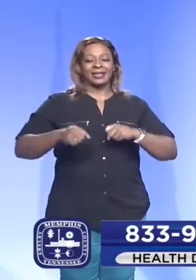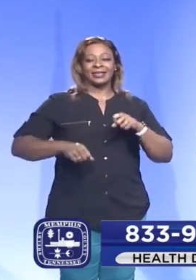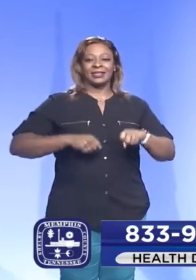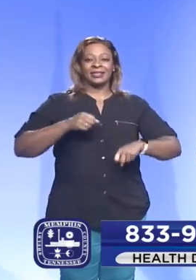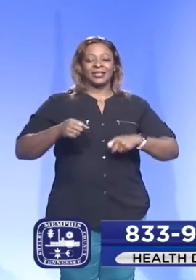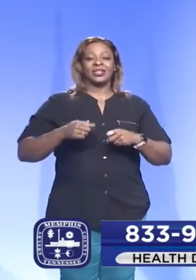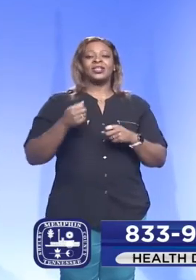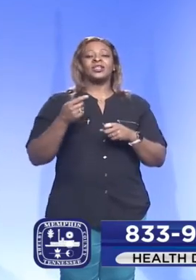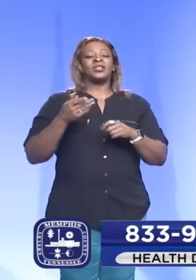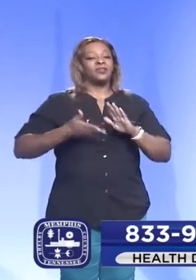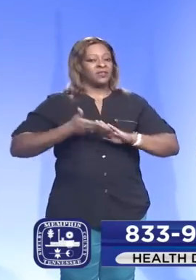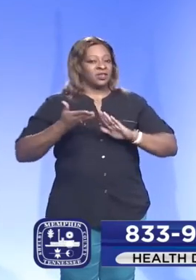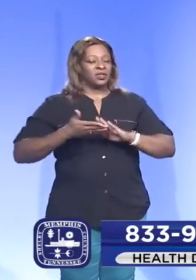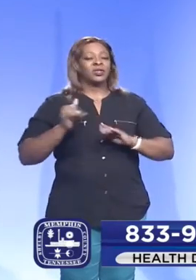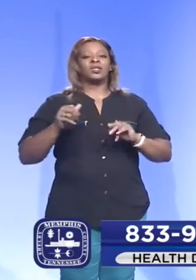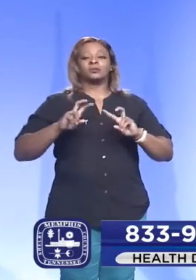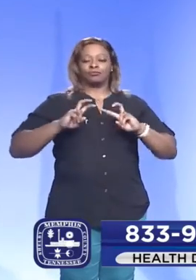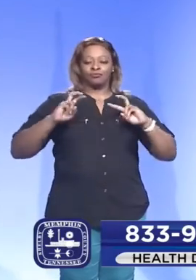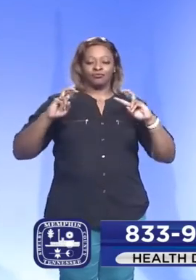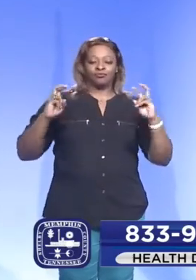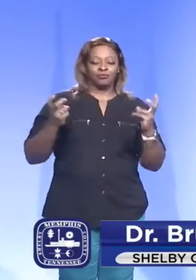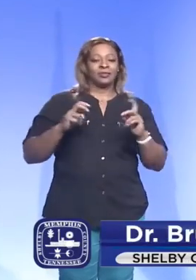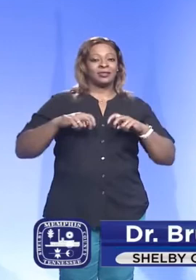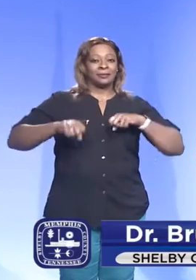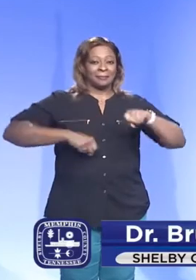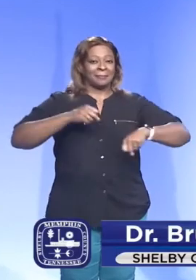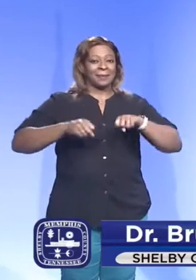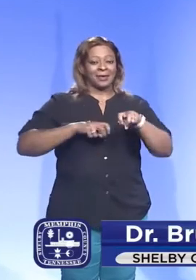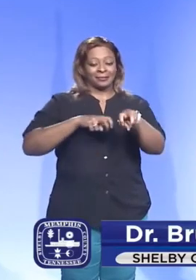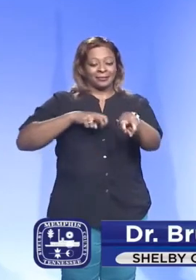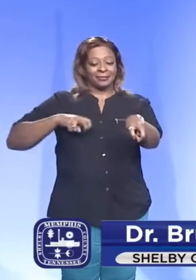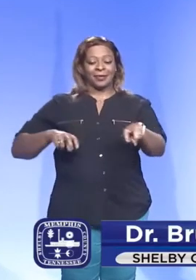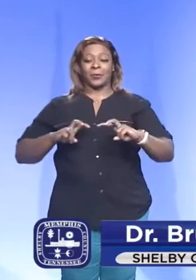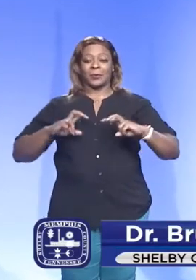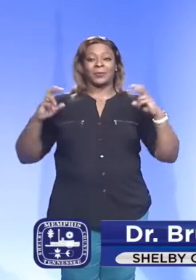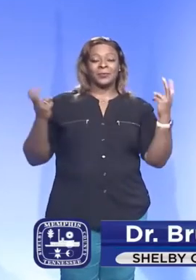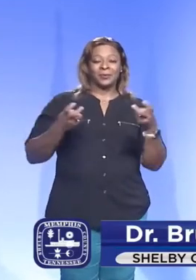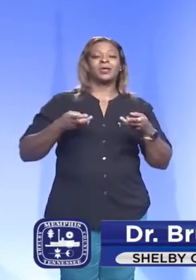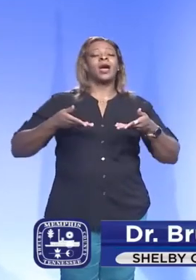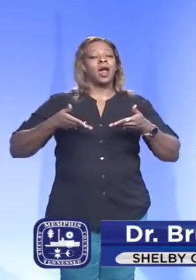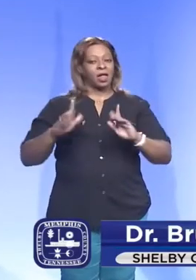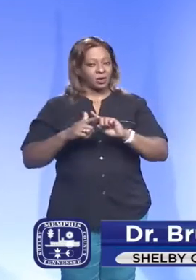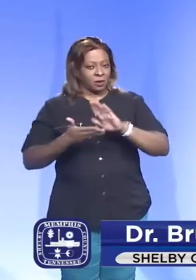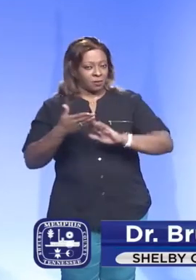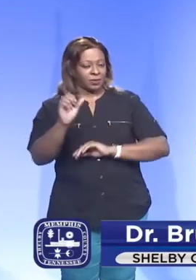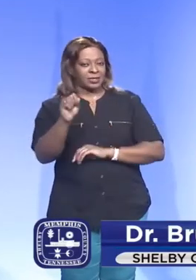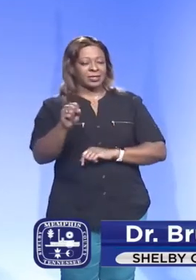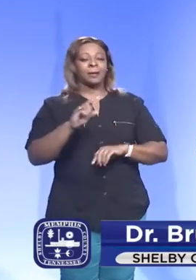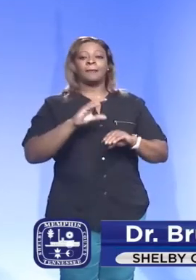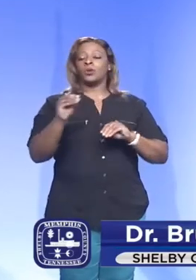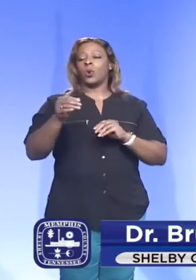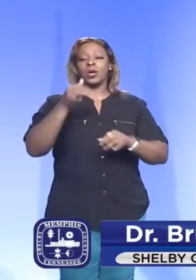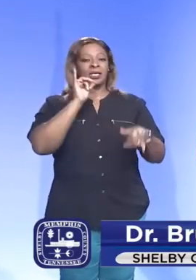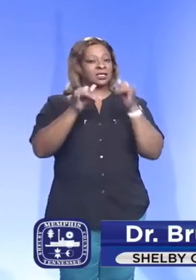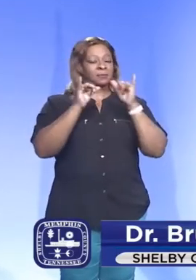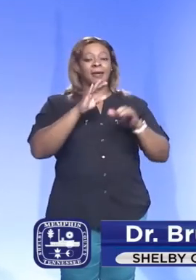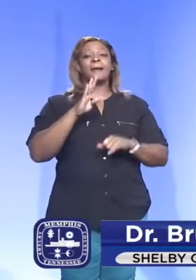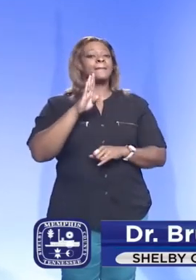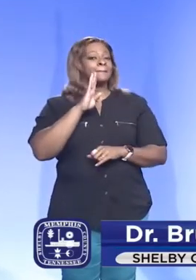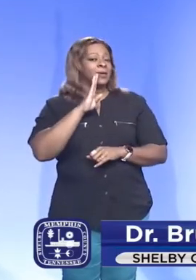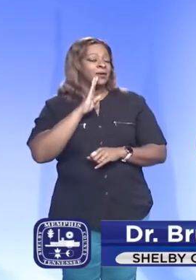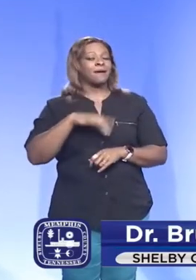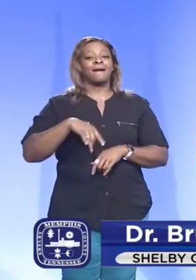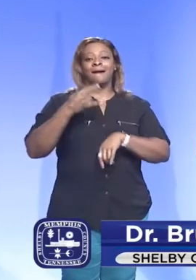to operate with the following conditions: that no consumption of beer or